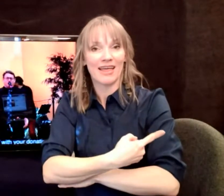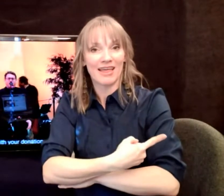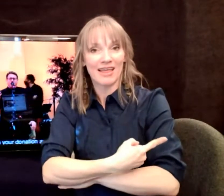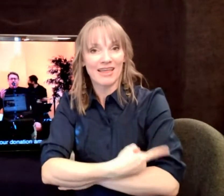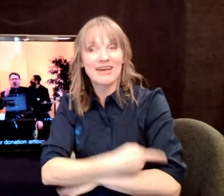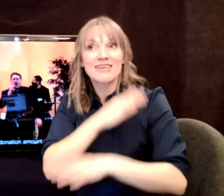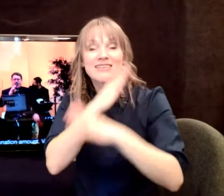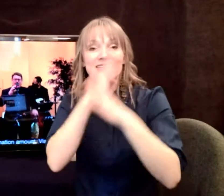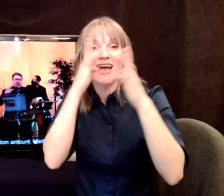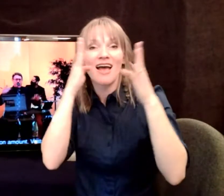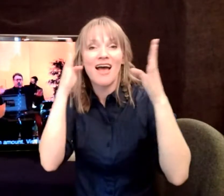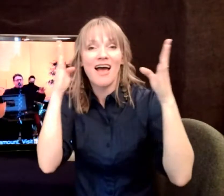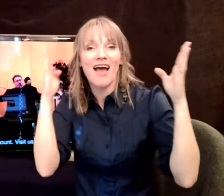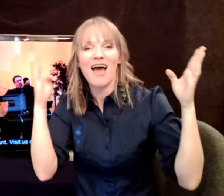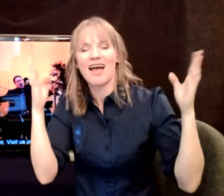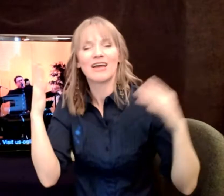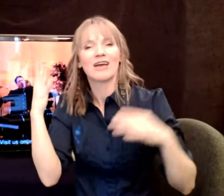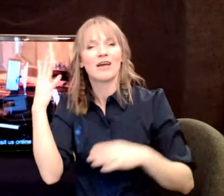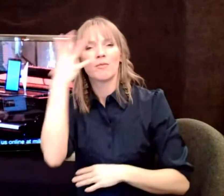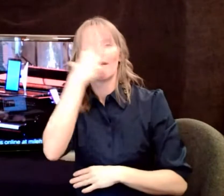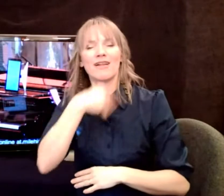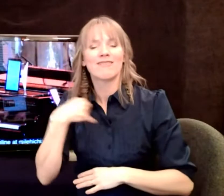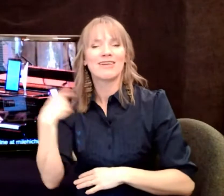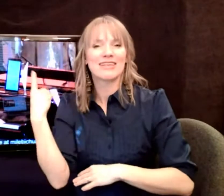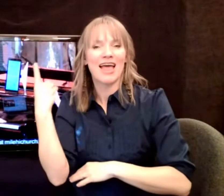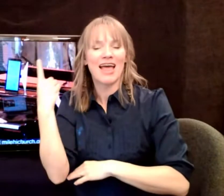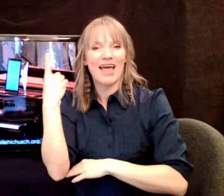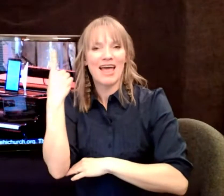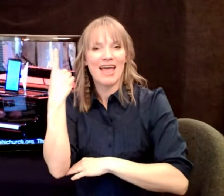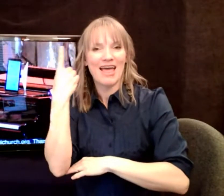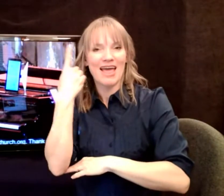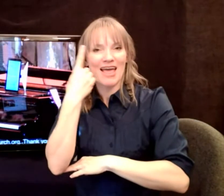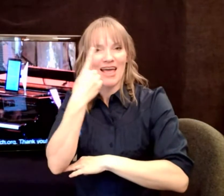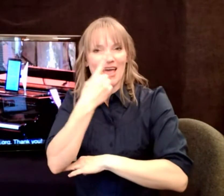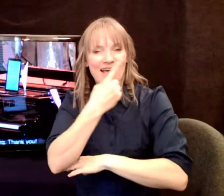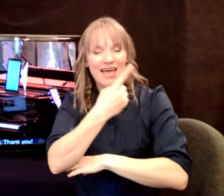Skyfall, you feel like it's a beautiful day.